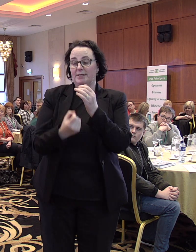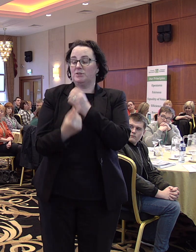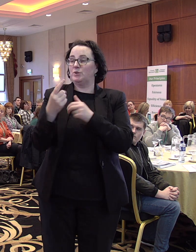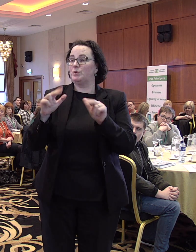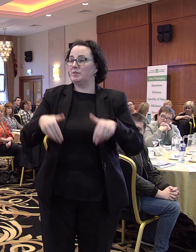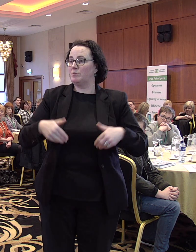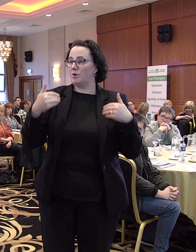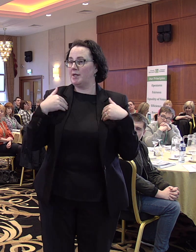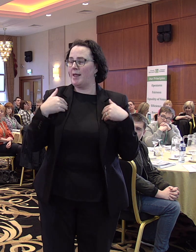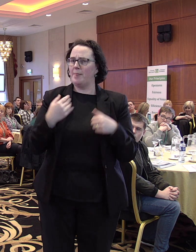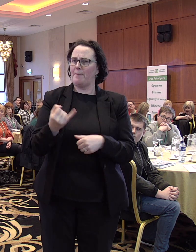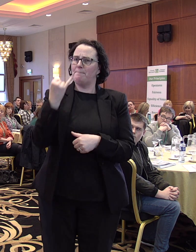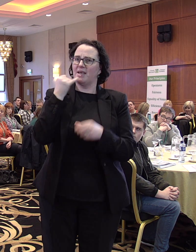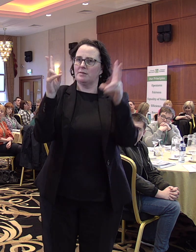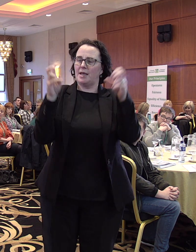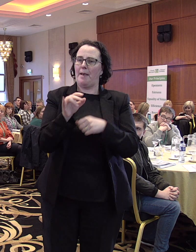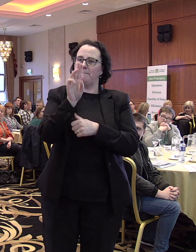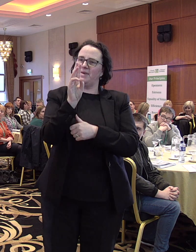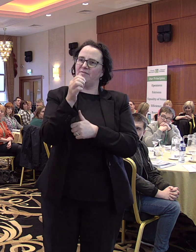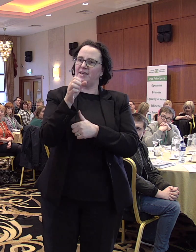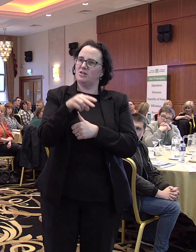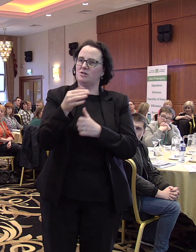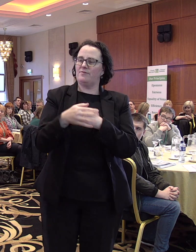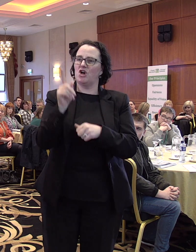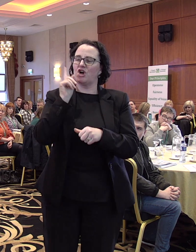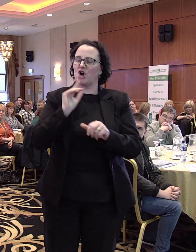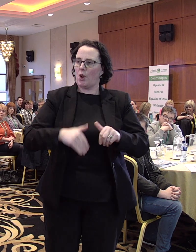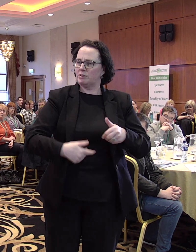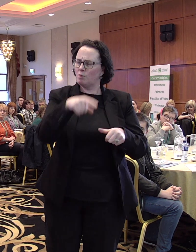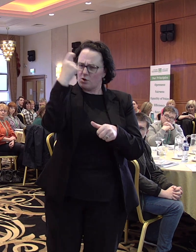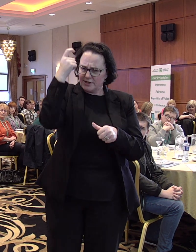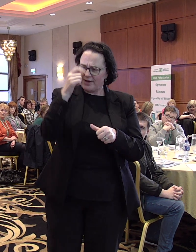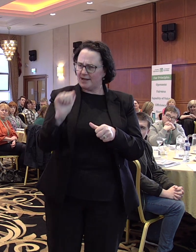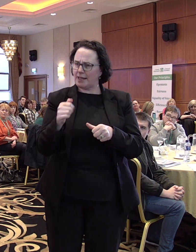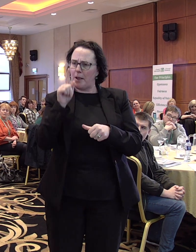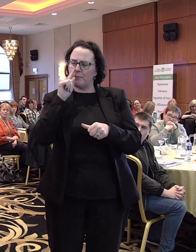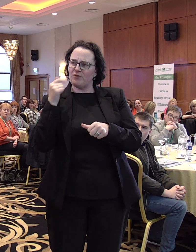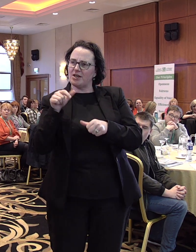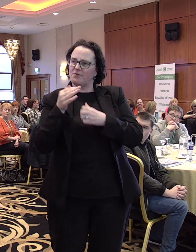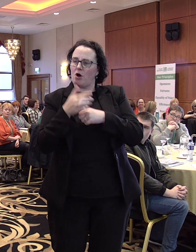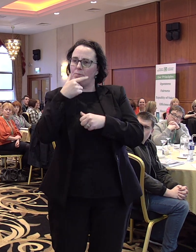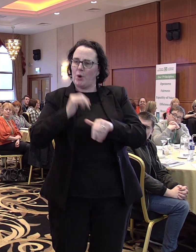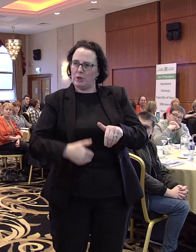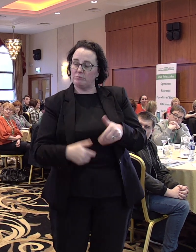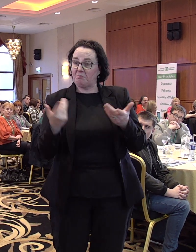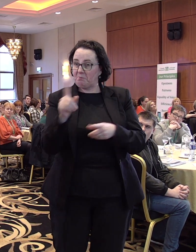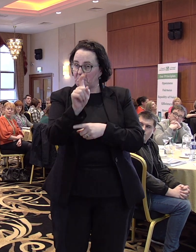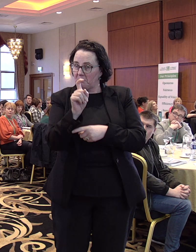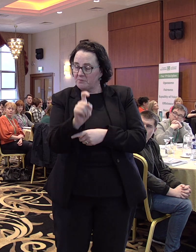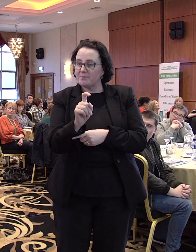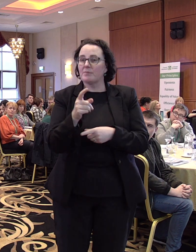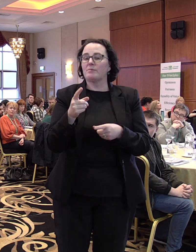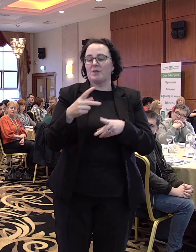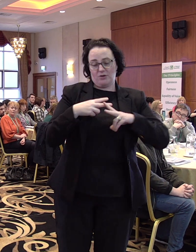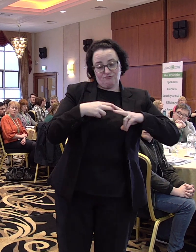the pinkification of girlhood. And they wanted to know, was there no bluification of boyhood? Research can be